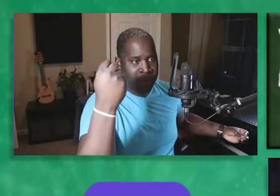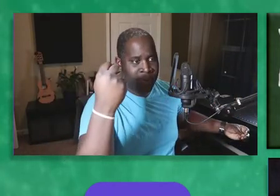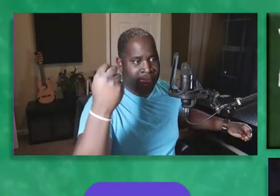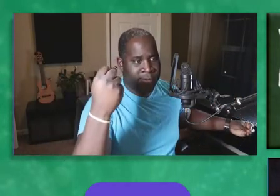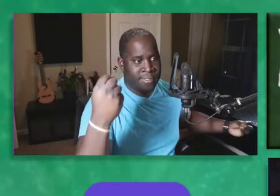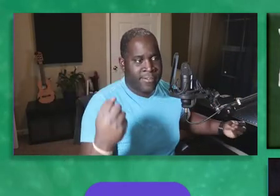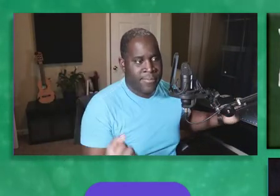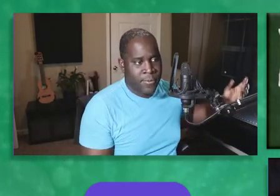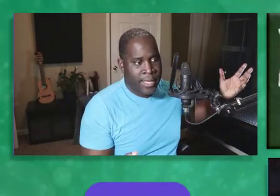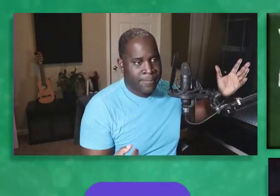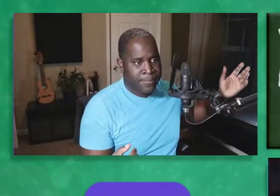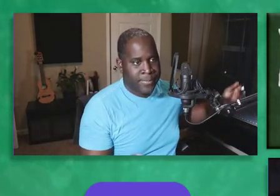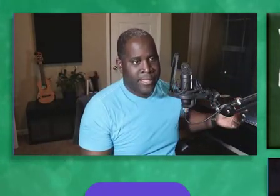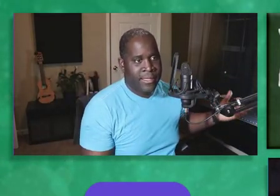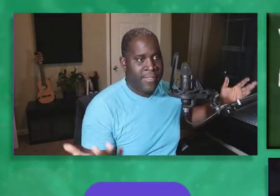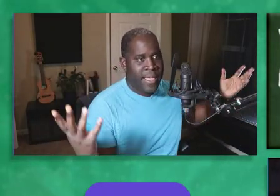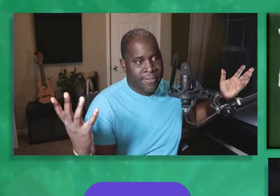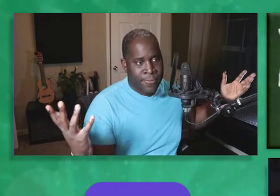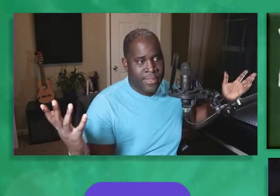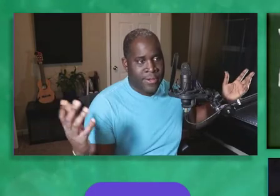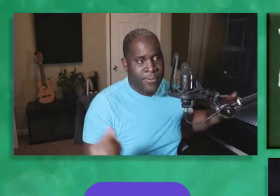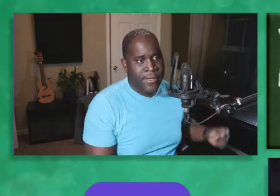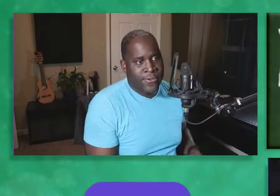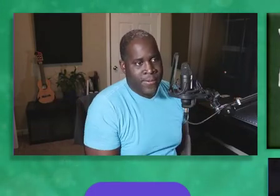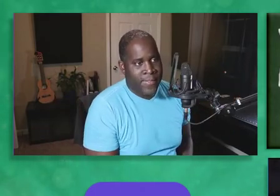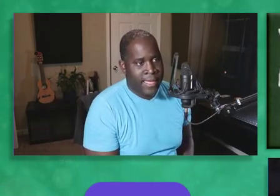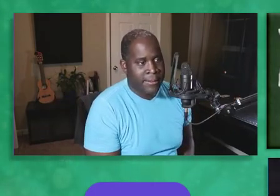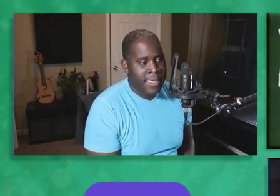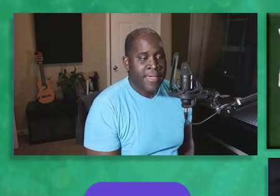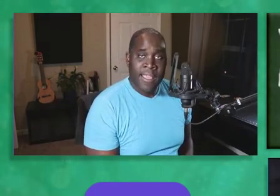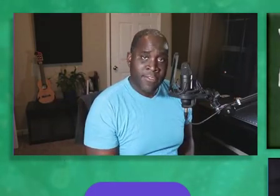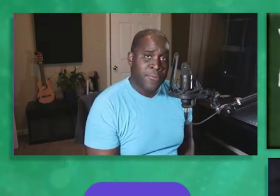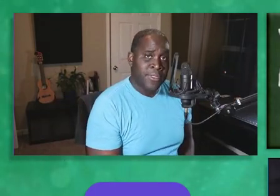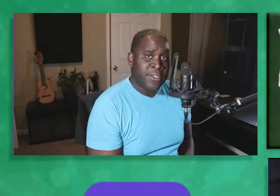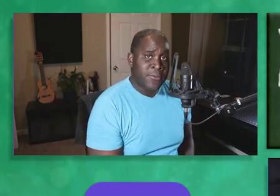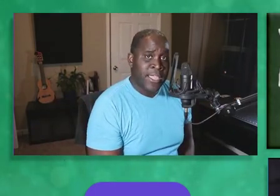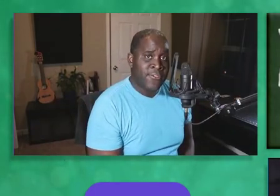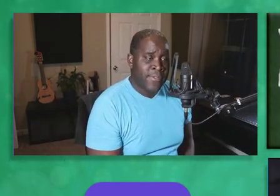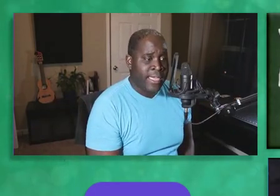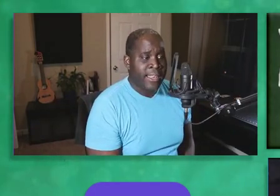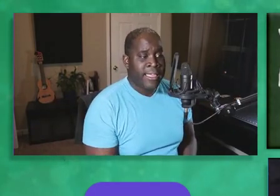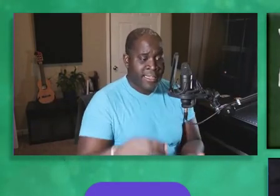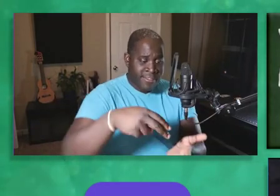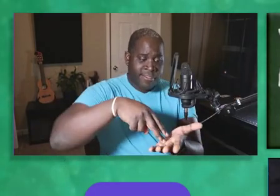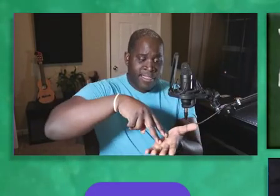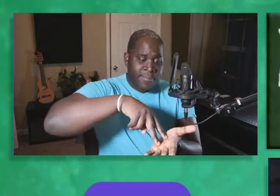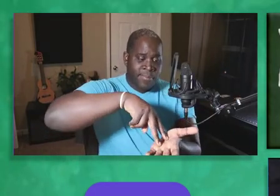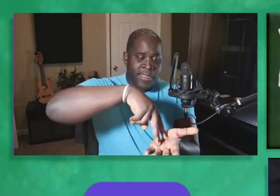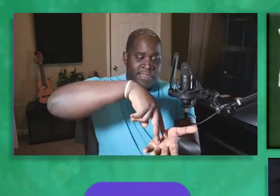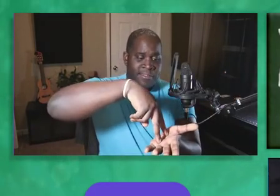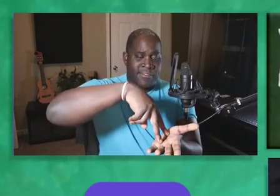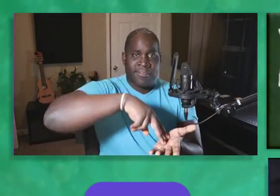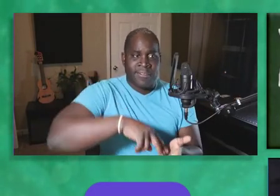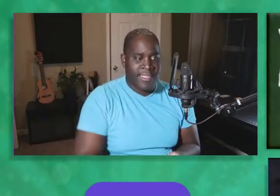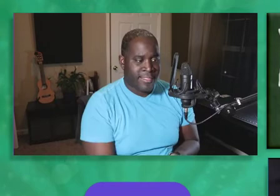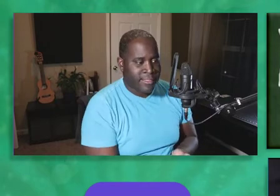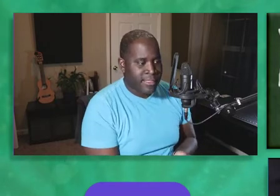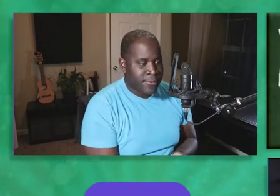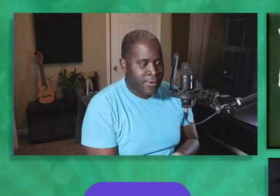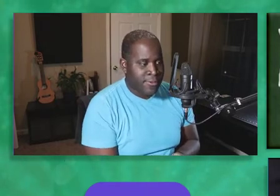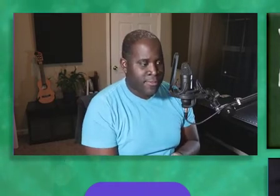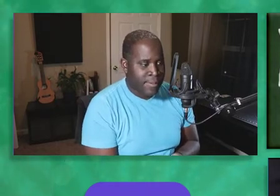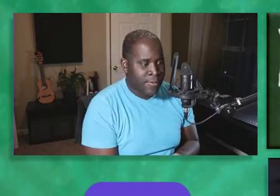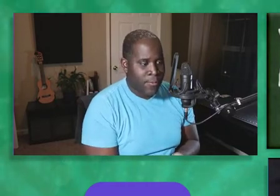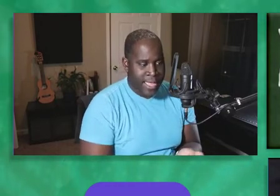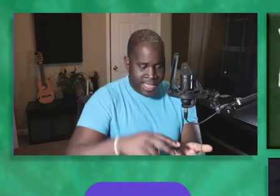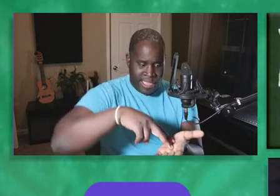she almost had them, and they slipped away. And that's a really good way of showing that. That's a really good way of showing that. Because slip, like the